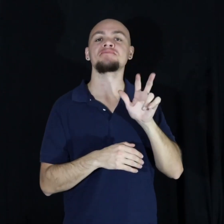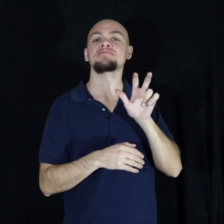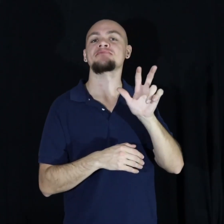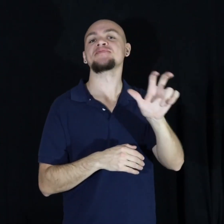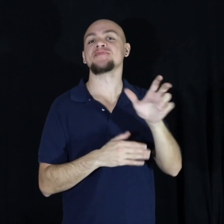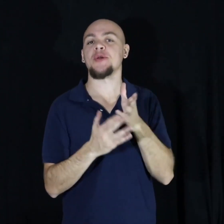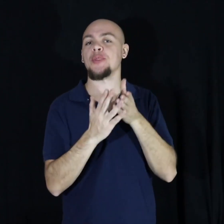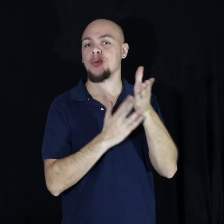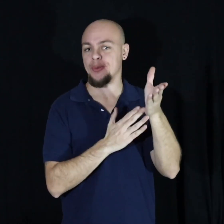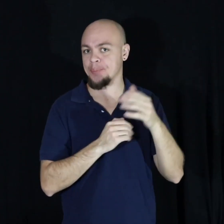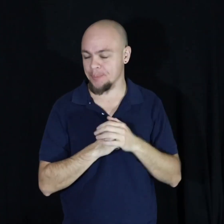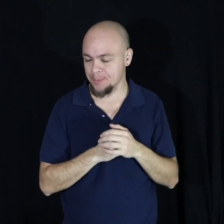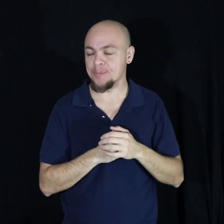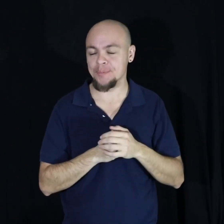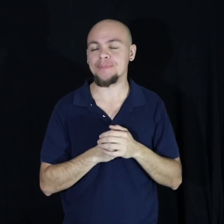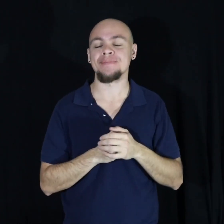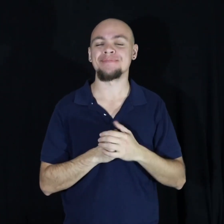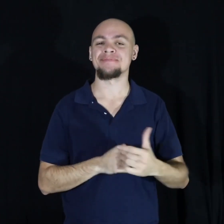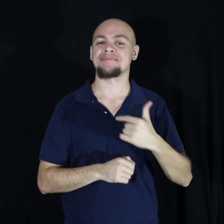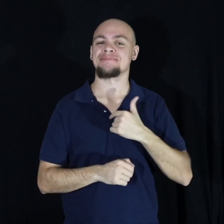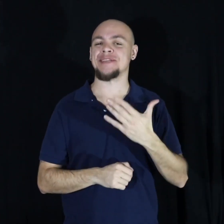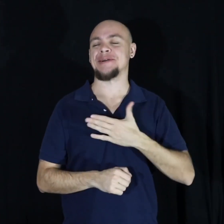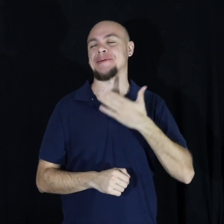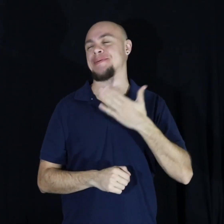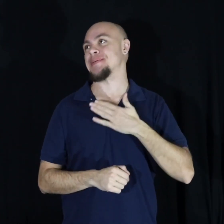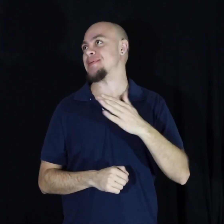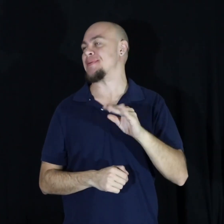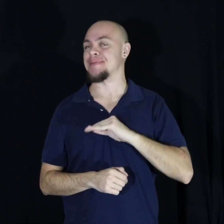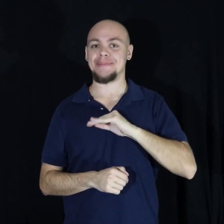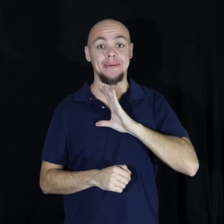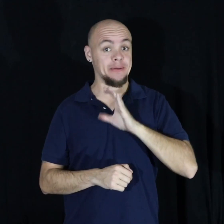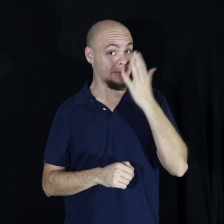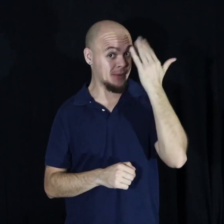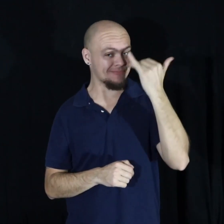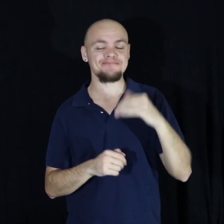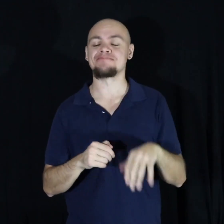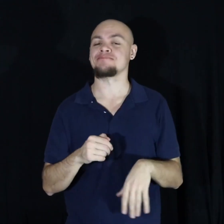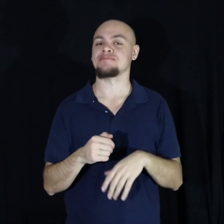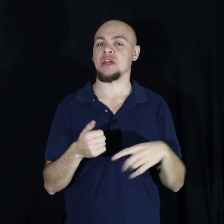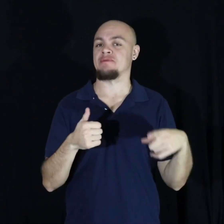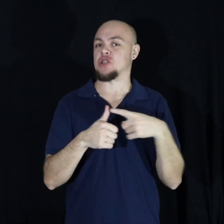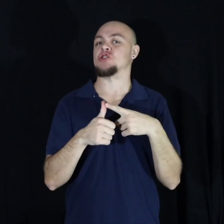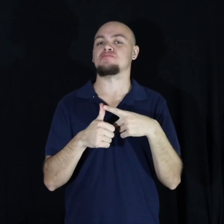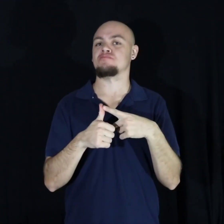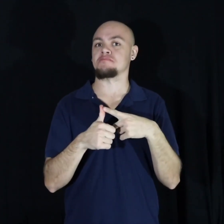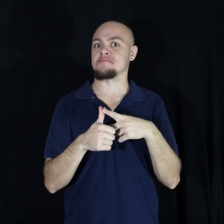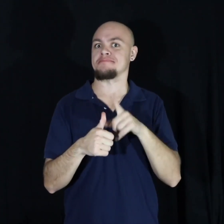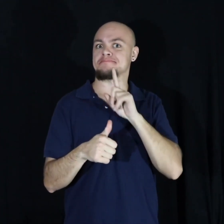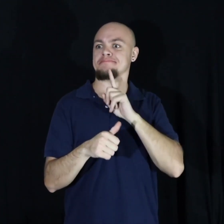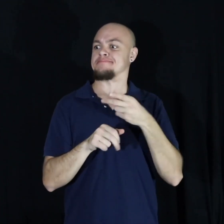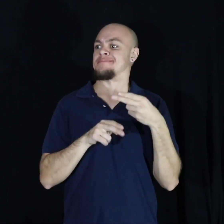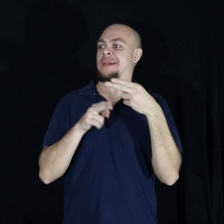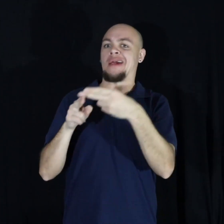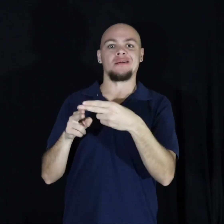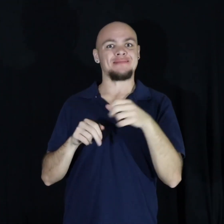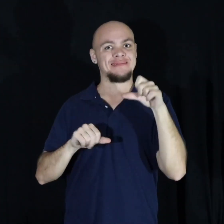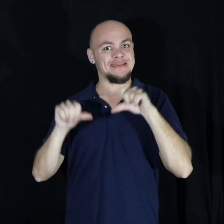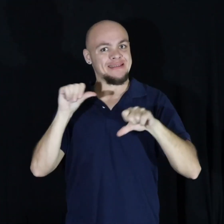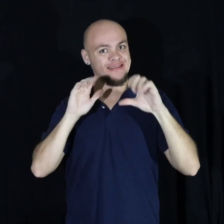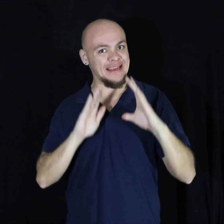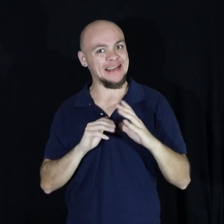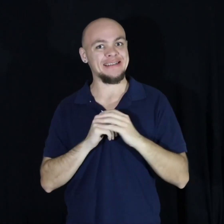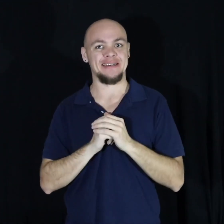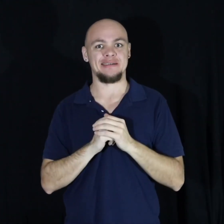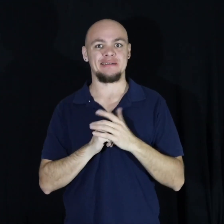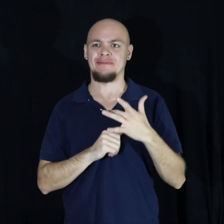zoo. This made me so happy for multiple reasons. First, it was nice to actually be called a scientist when I felt like